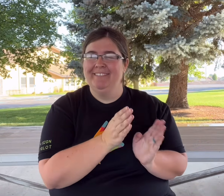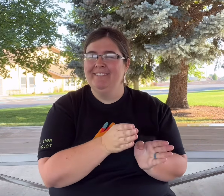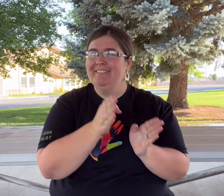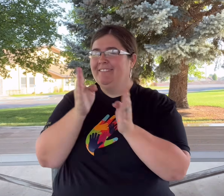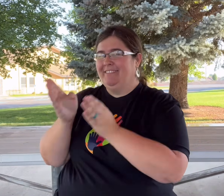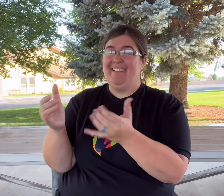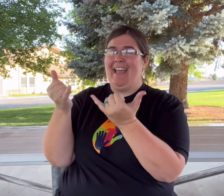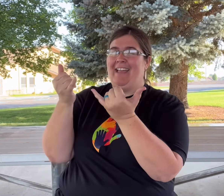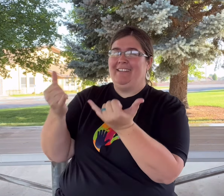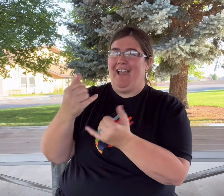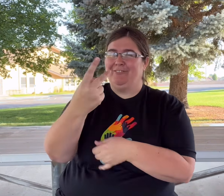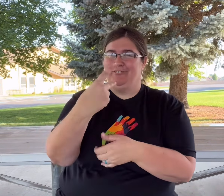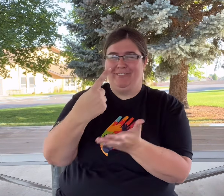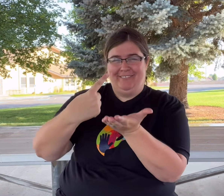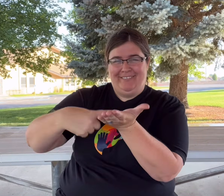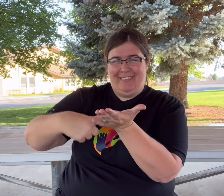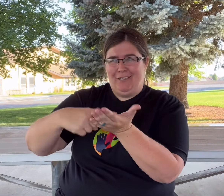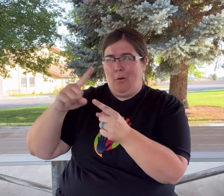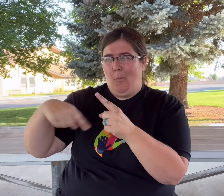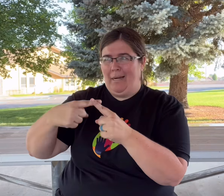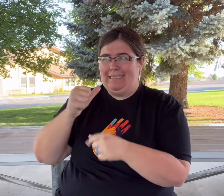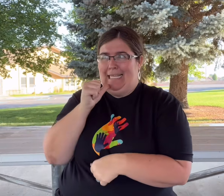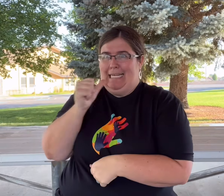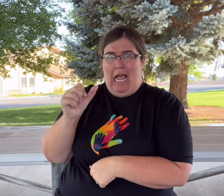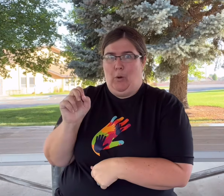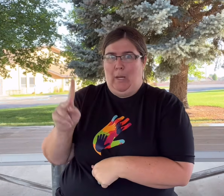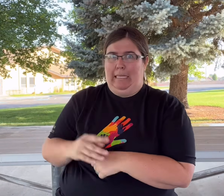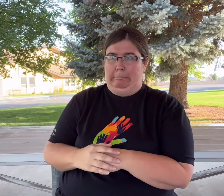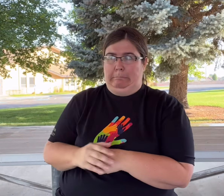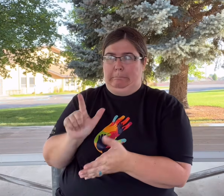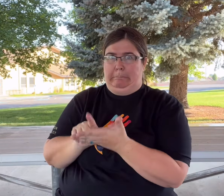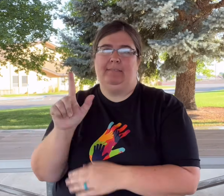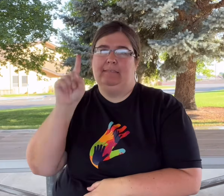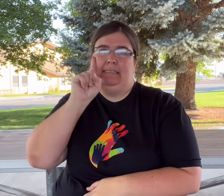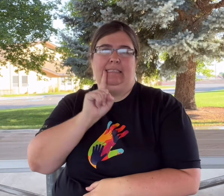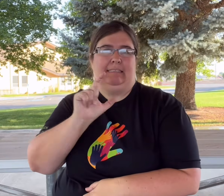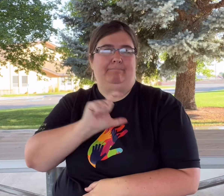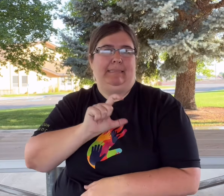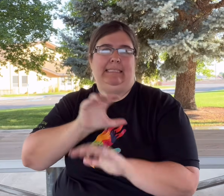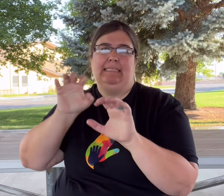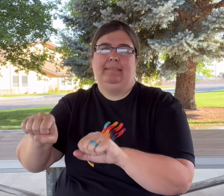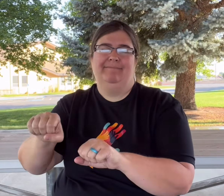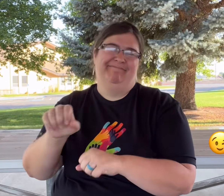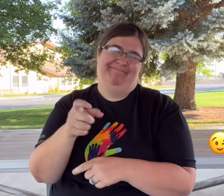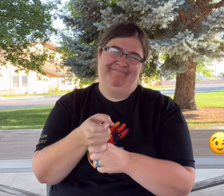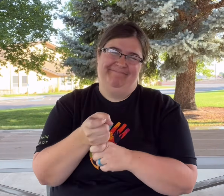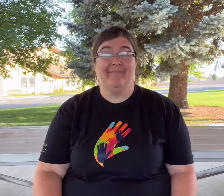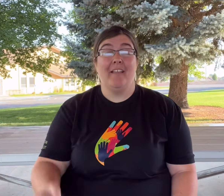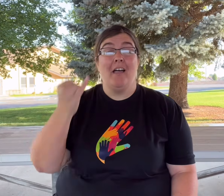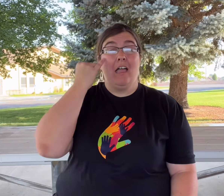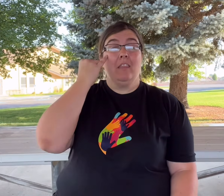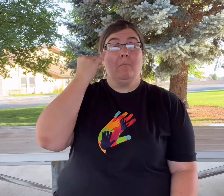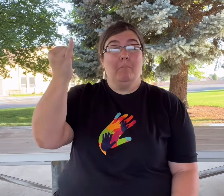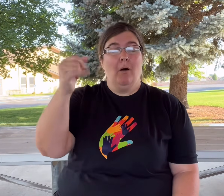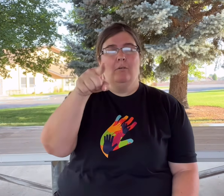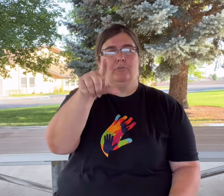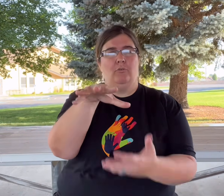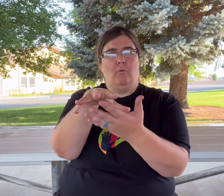Now you and I discuss when it's not okay and when it's legal and the deaf police will come get you. Let's say